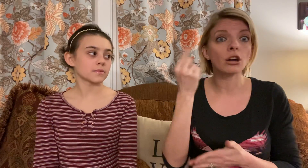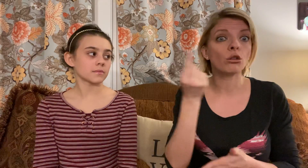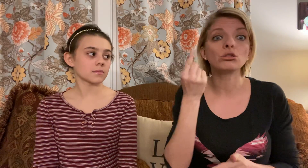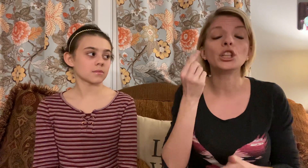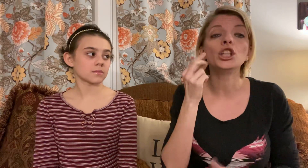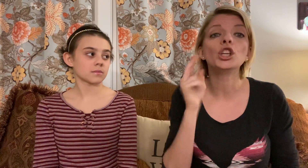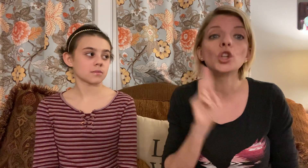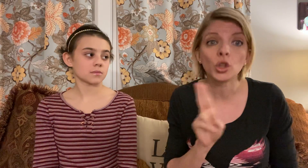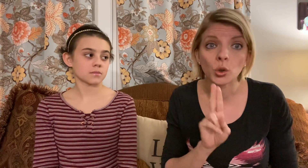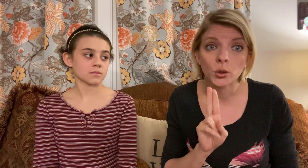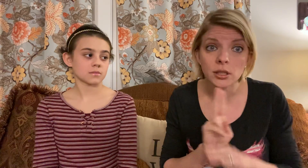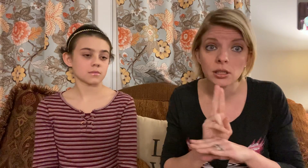only use